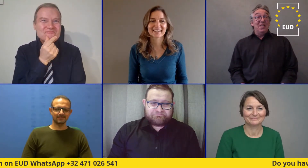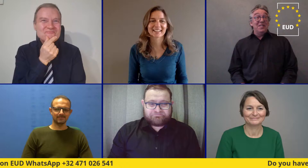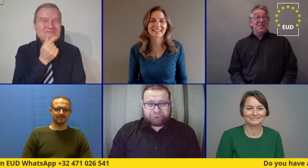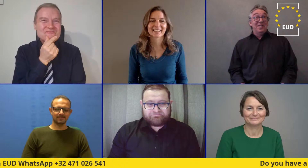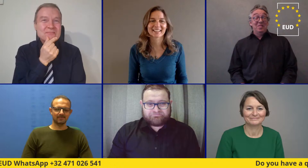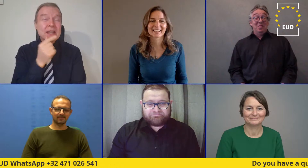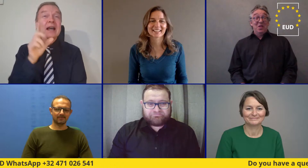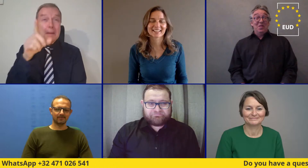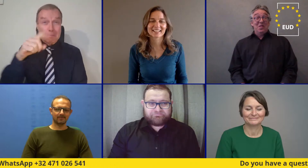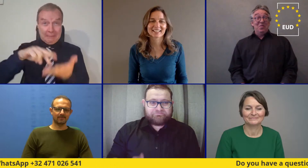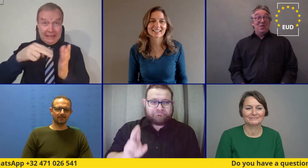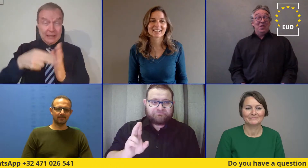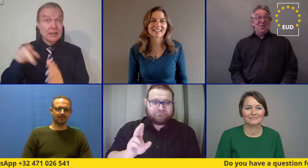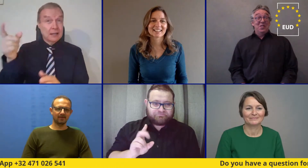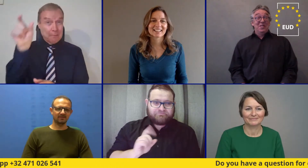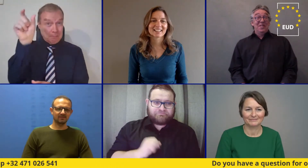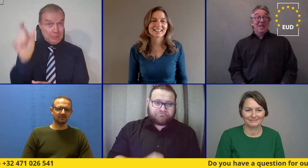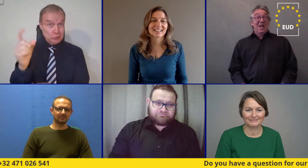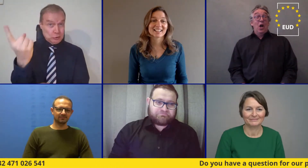speakers. Who would like to go first?